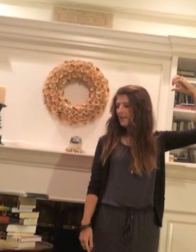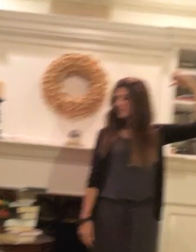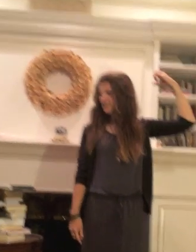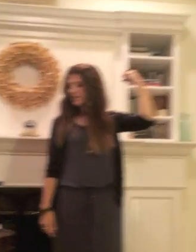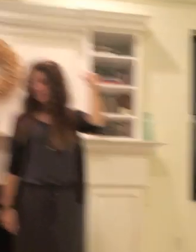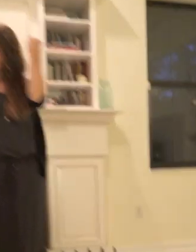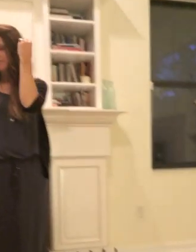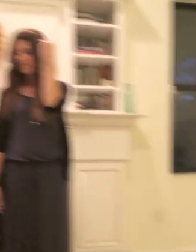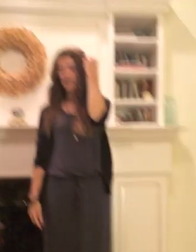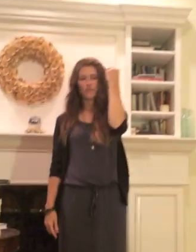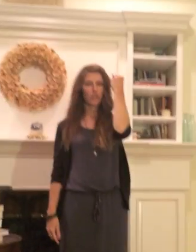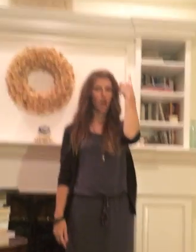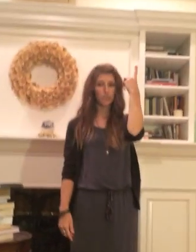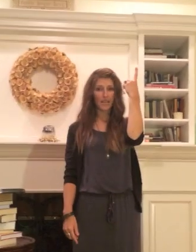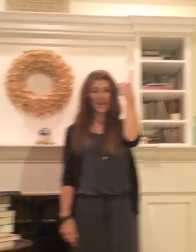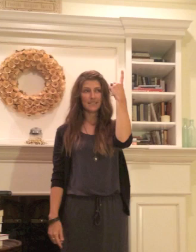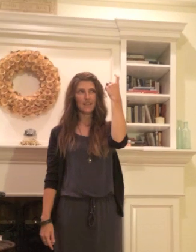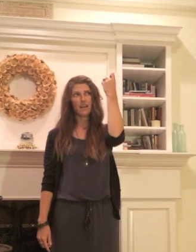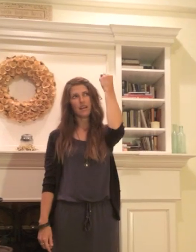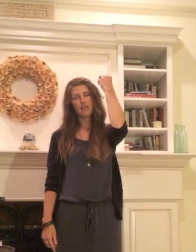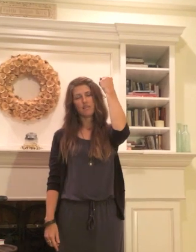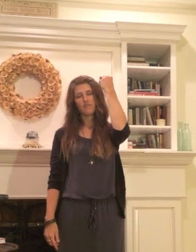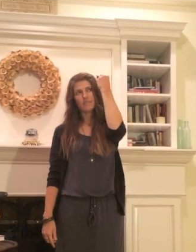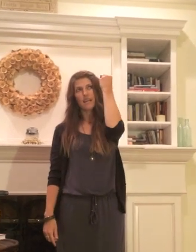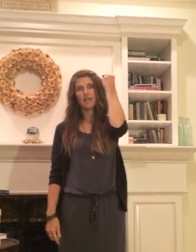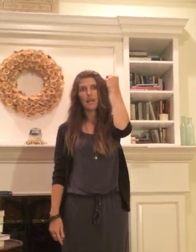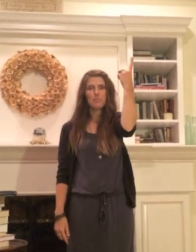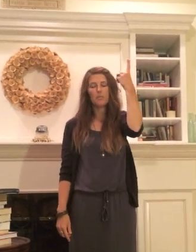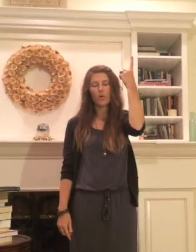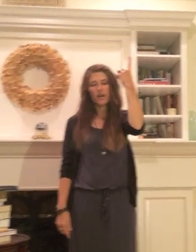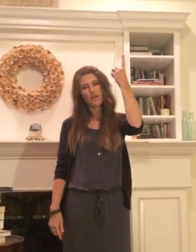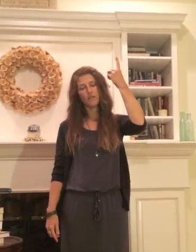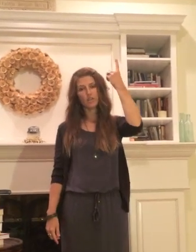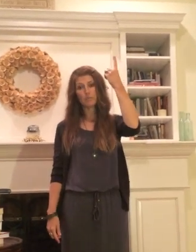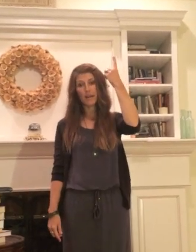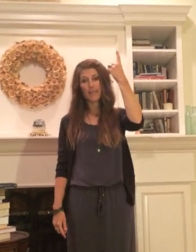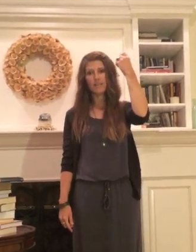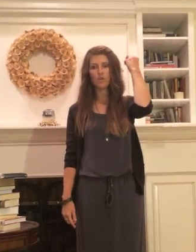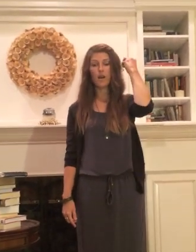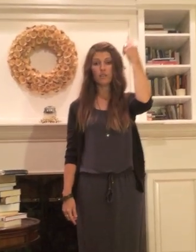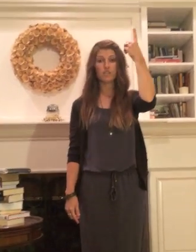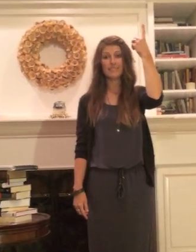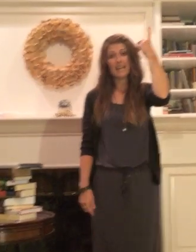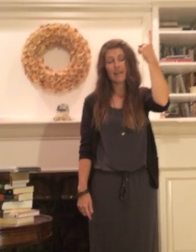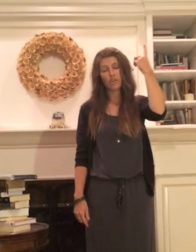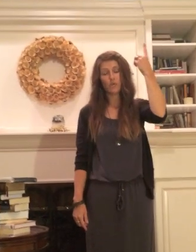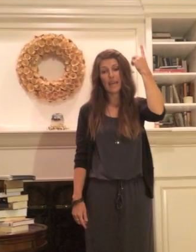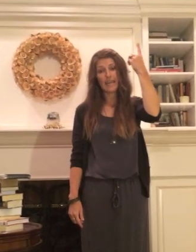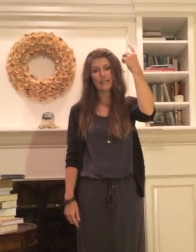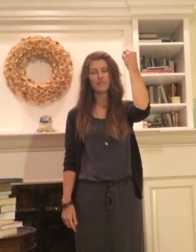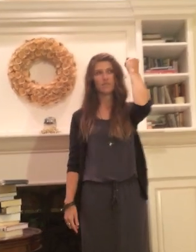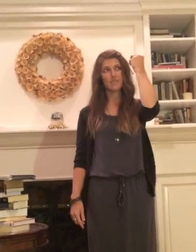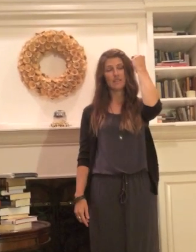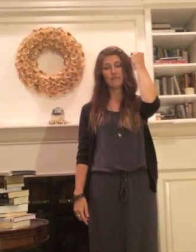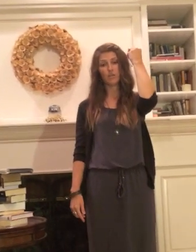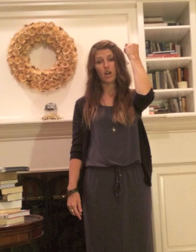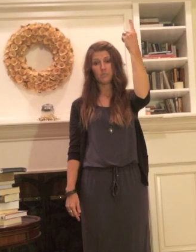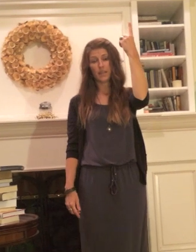And then this is the sign for comprehended. I kind of think of it as like a light bulb going off in your brain that you understand, you get it. So this is the sign for